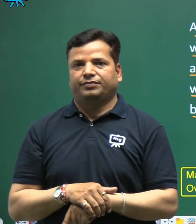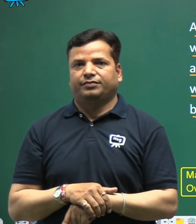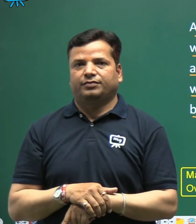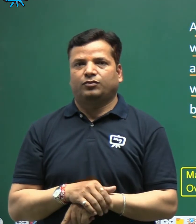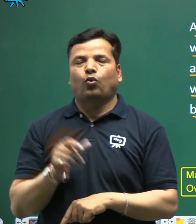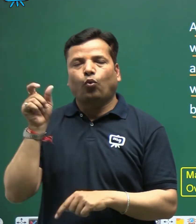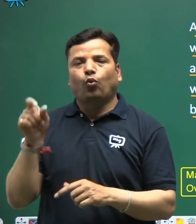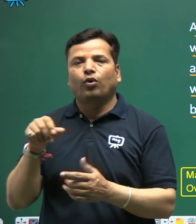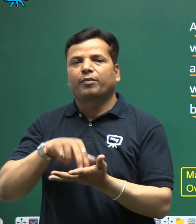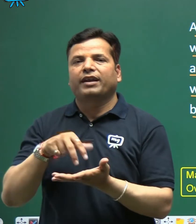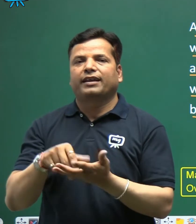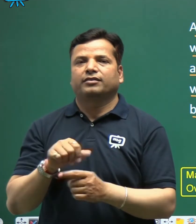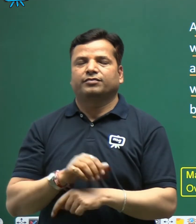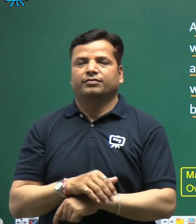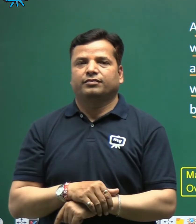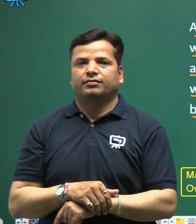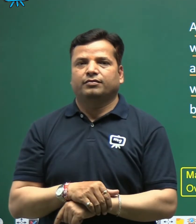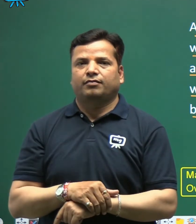Word meanings: